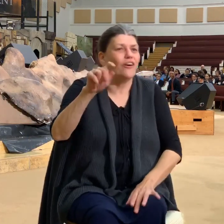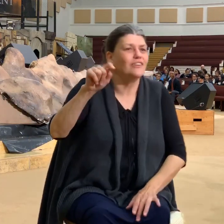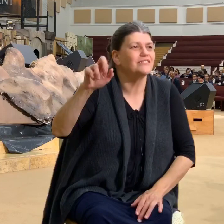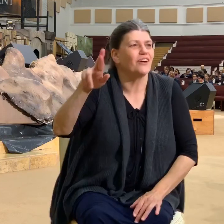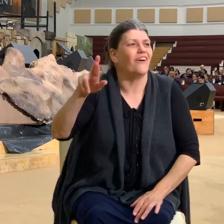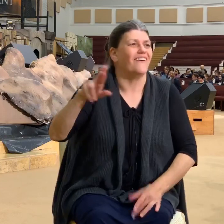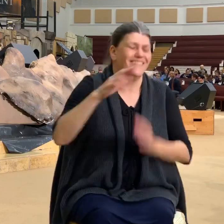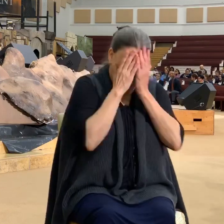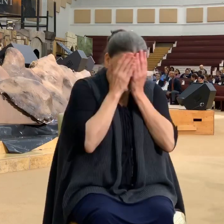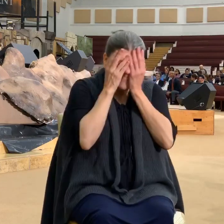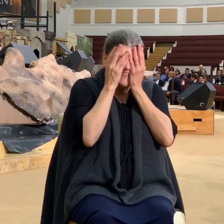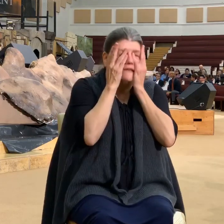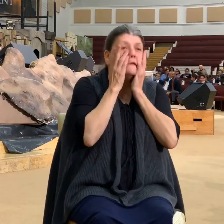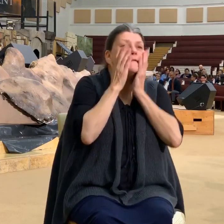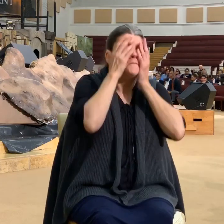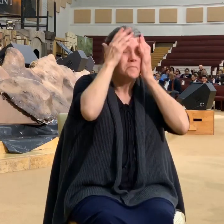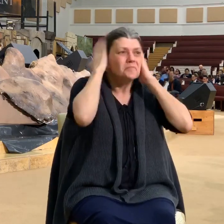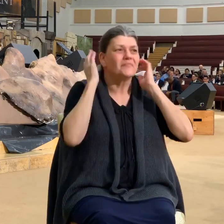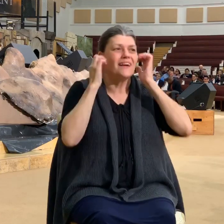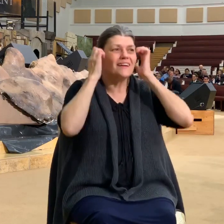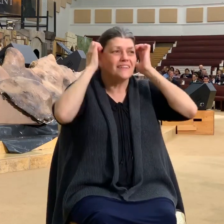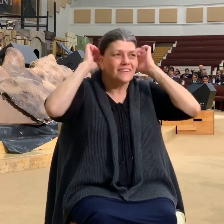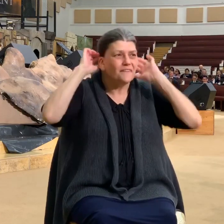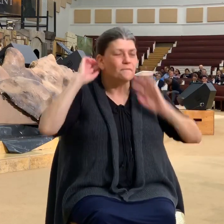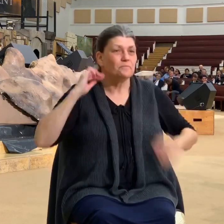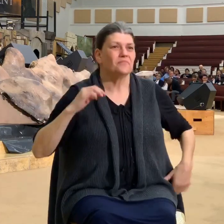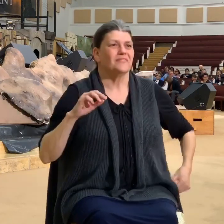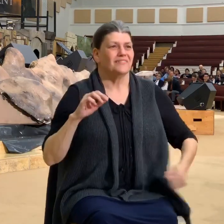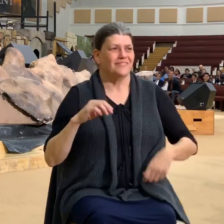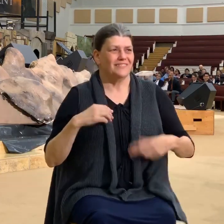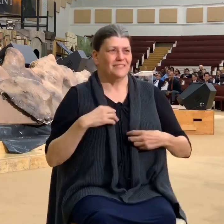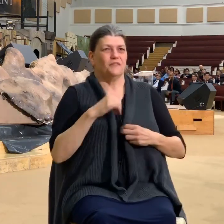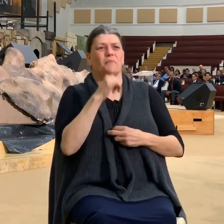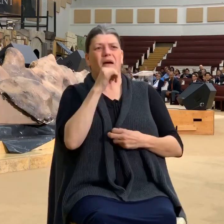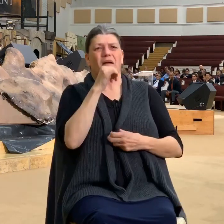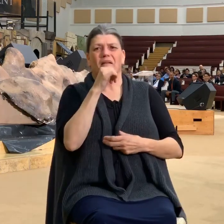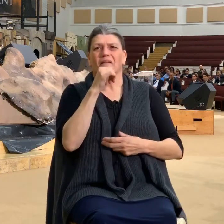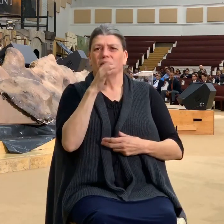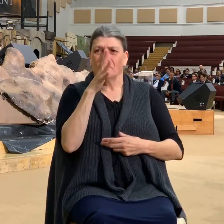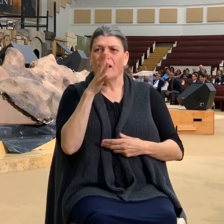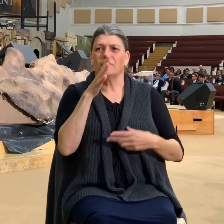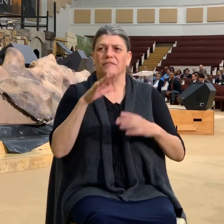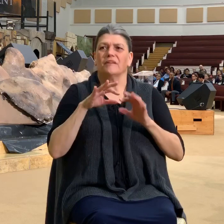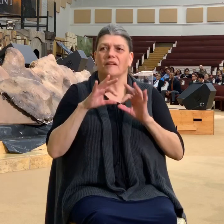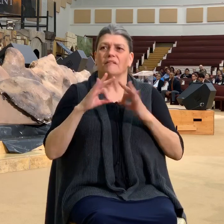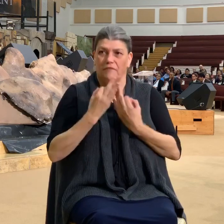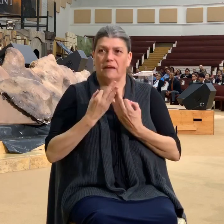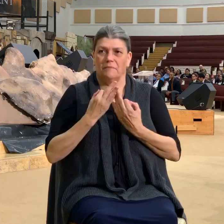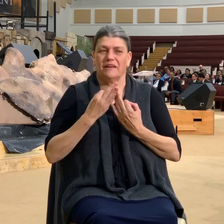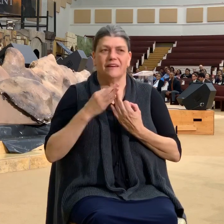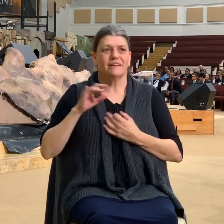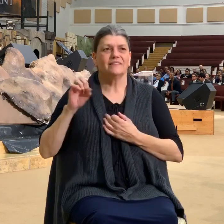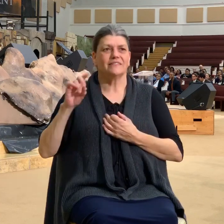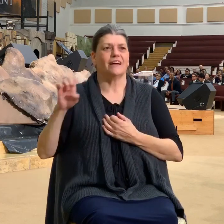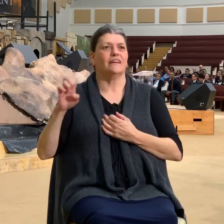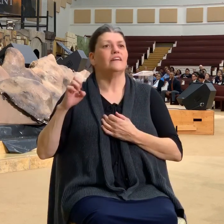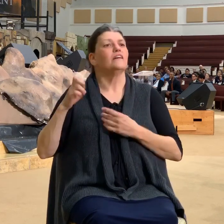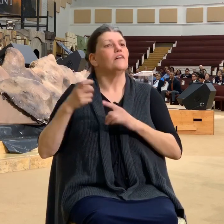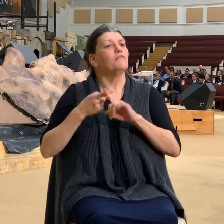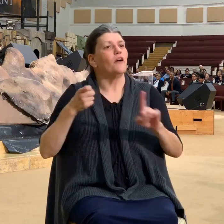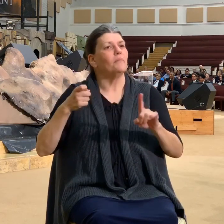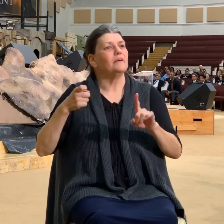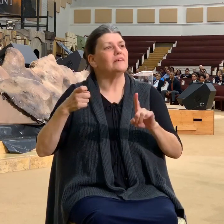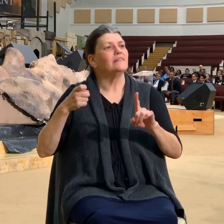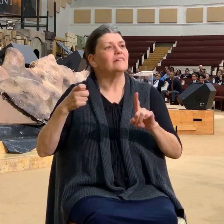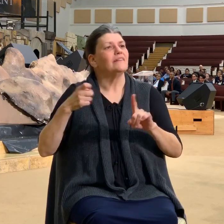I'm sorry. My brain's fried. The tartan. My mom's family, the side of her family, is from Scotland, and